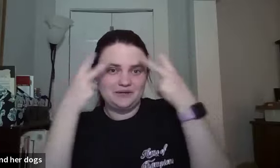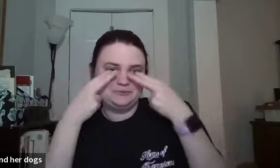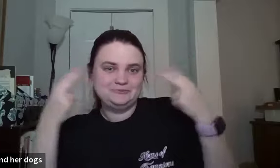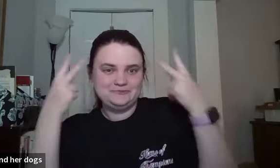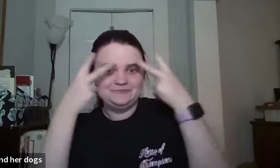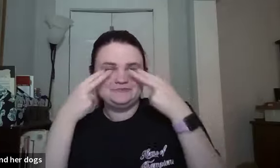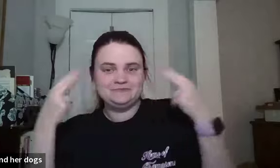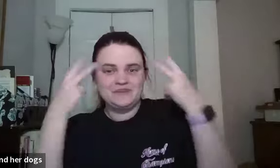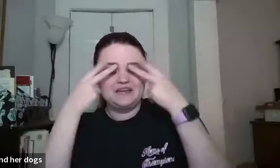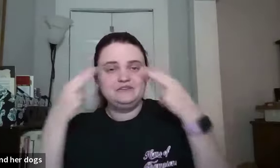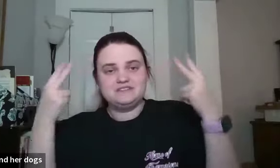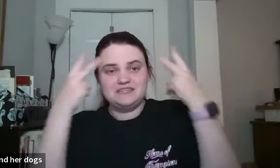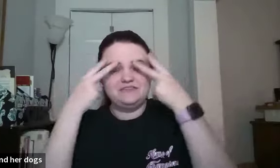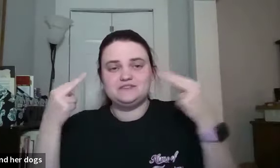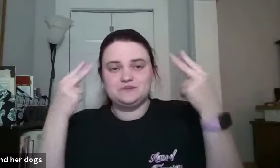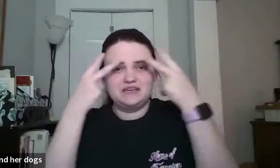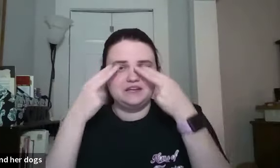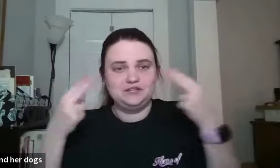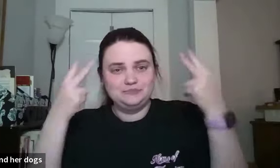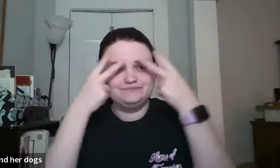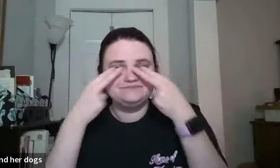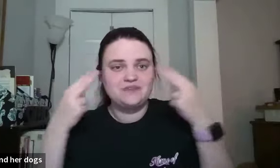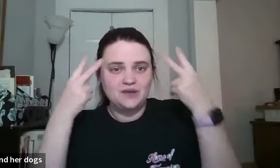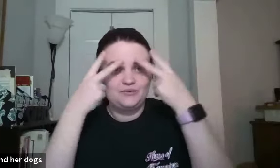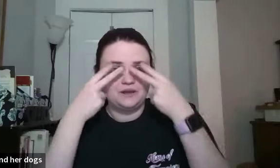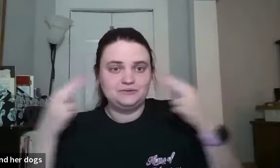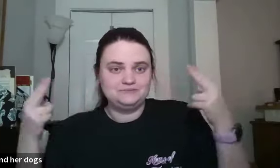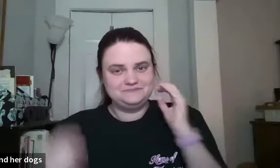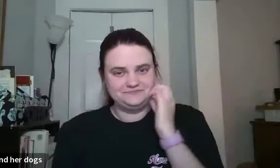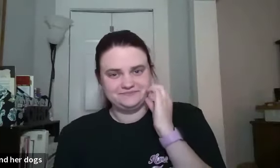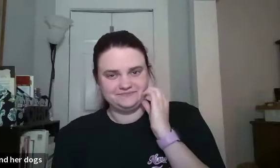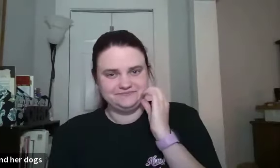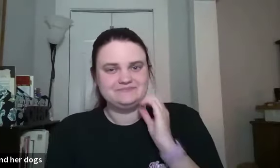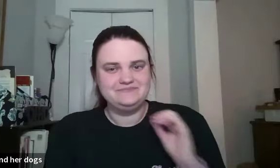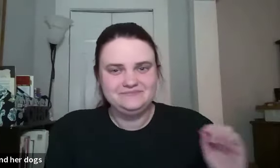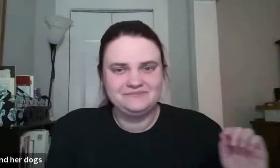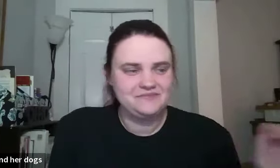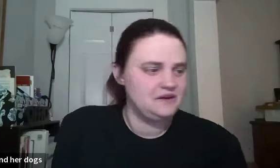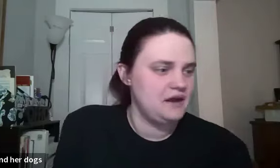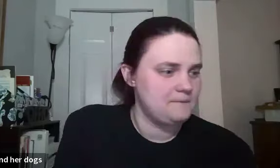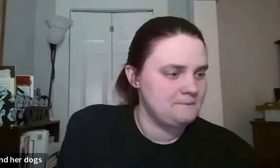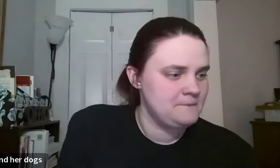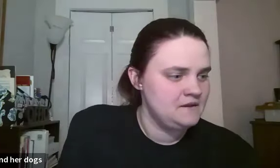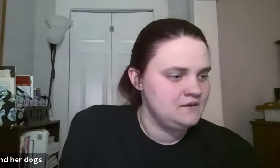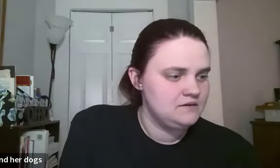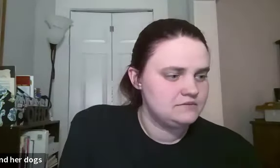Raccoon. I do this thing. I think this one's kind of cute. Raccoon. Okay. Let's